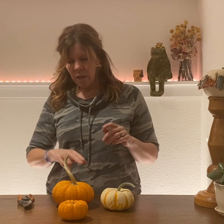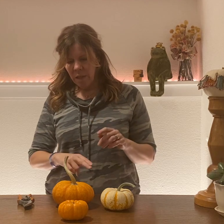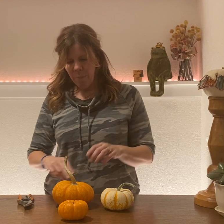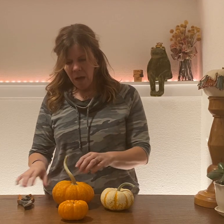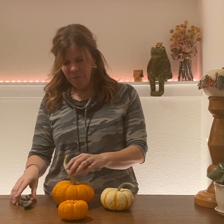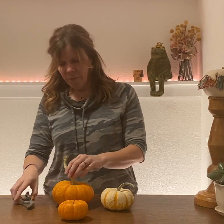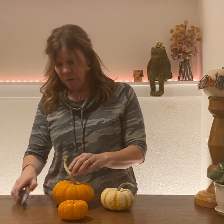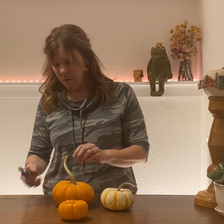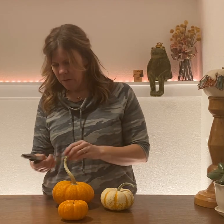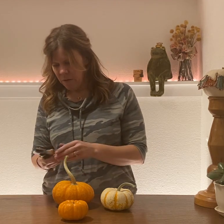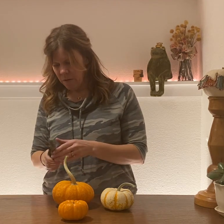clip off